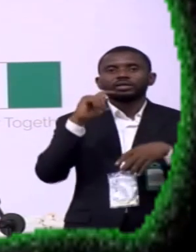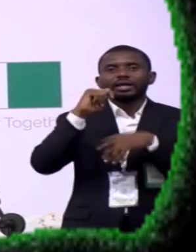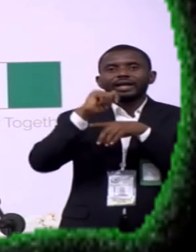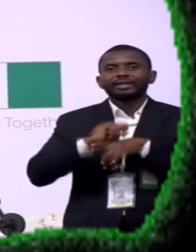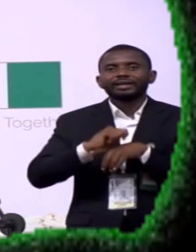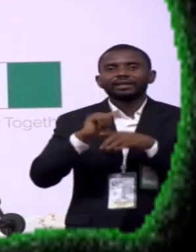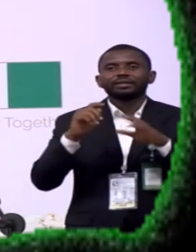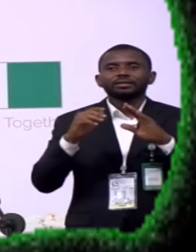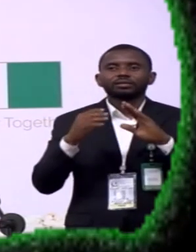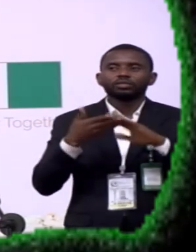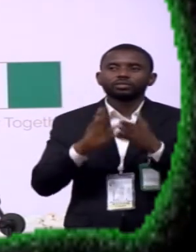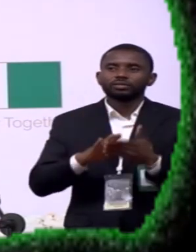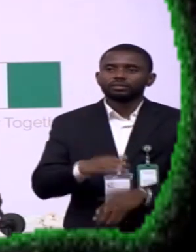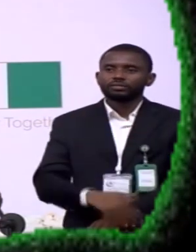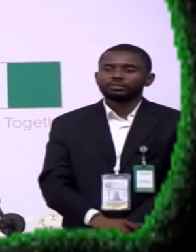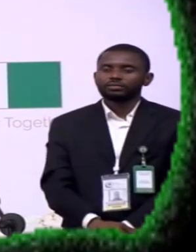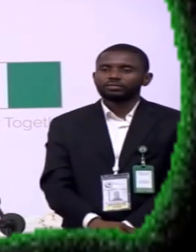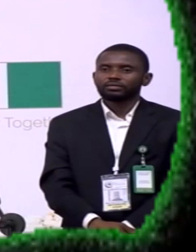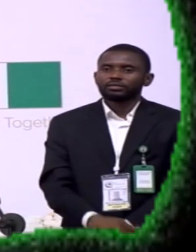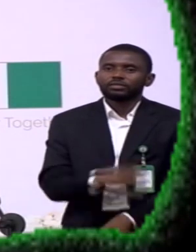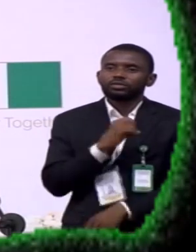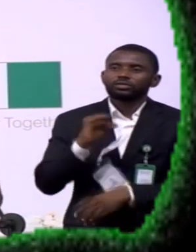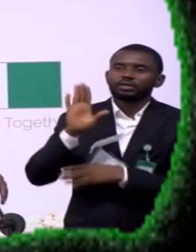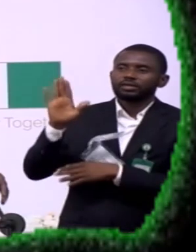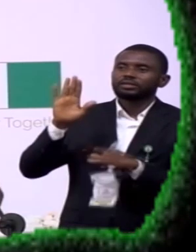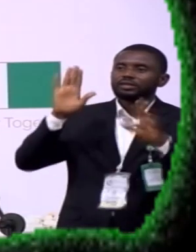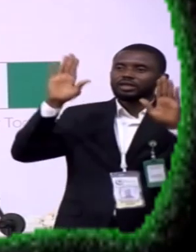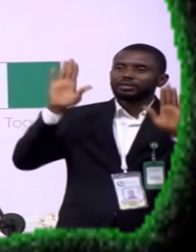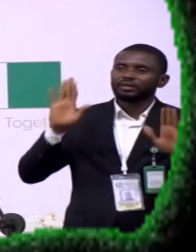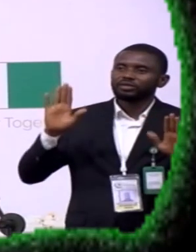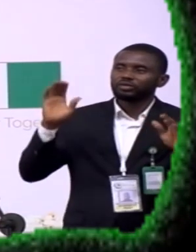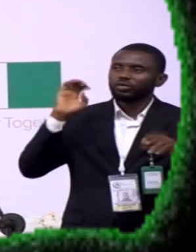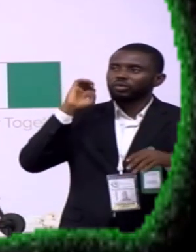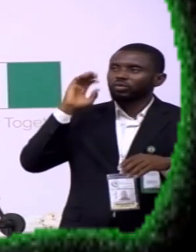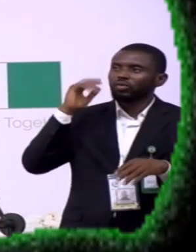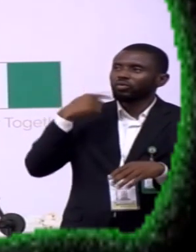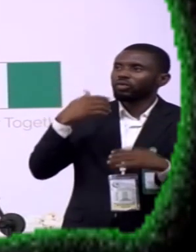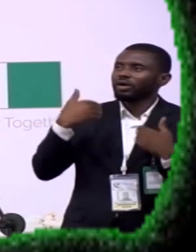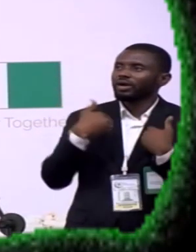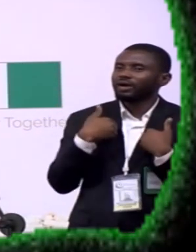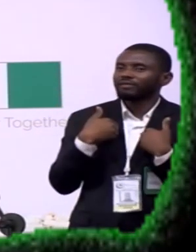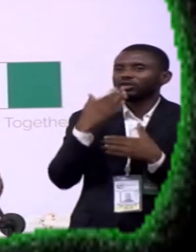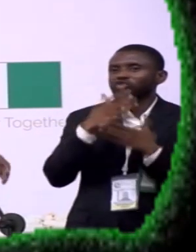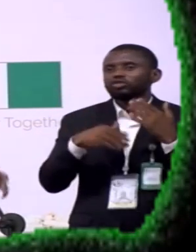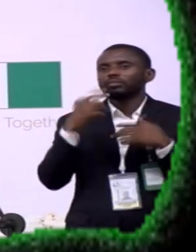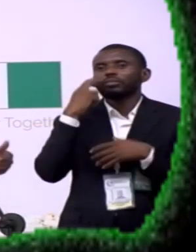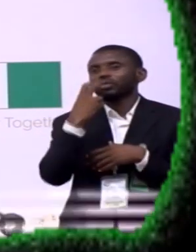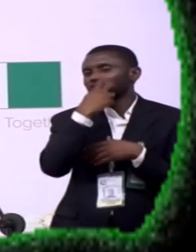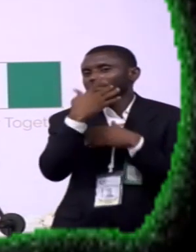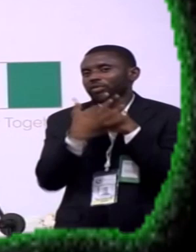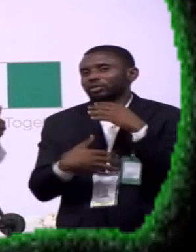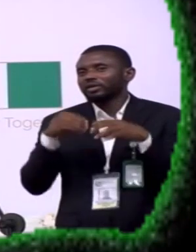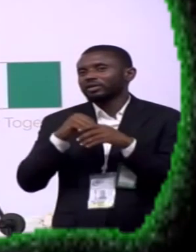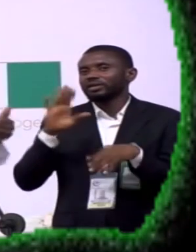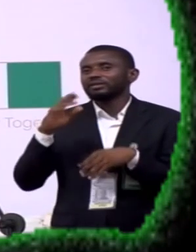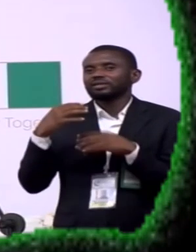man. So His Eminence, who has Plata Borno blood in his veins, can be rightly, we should also